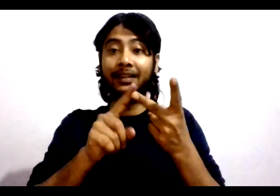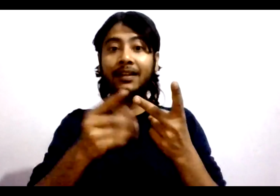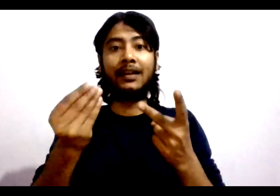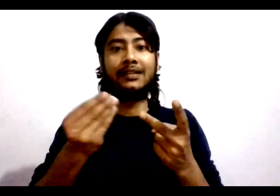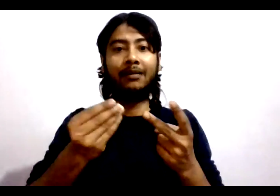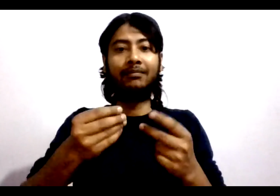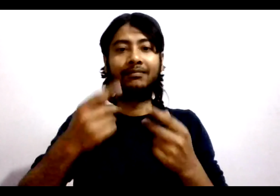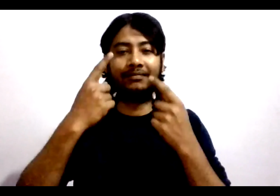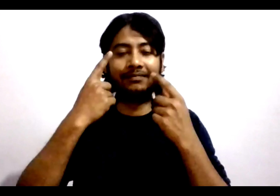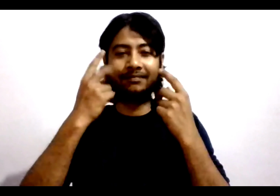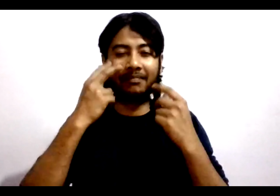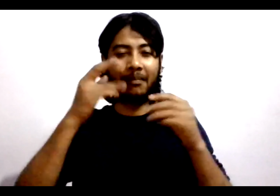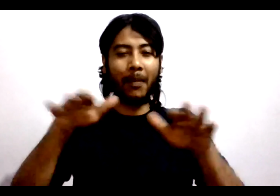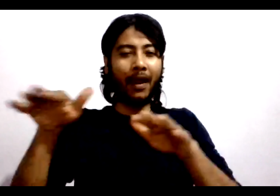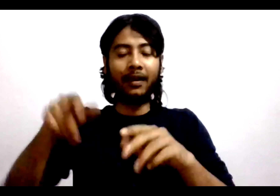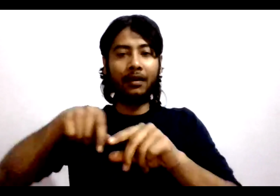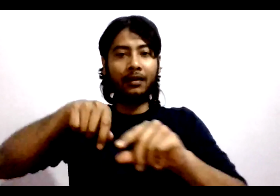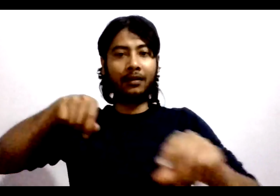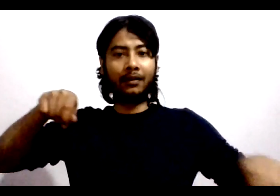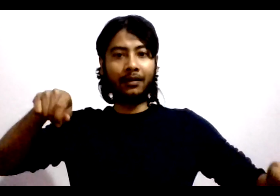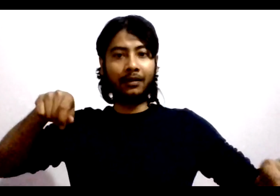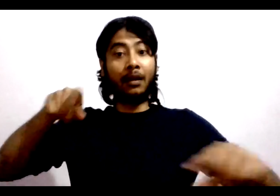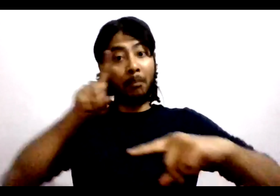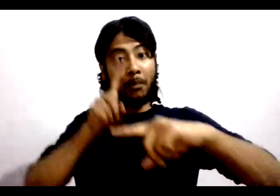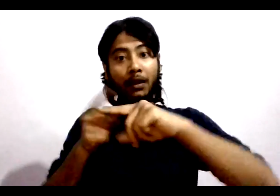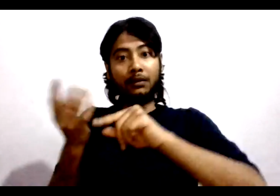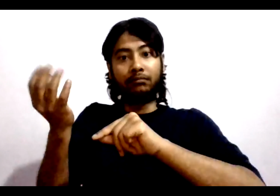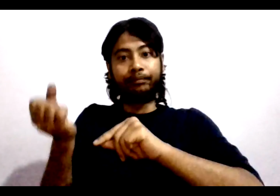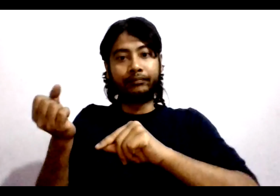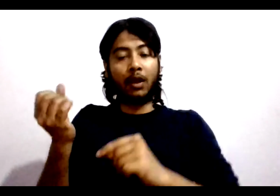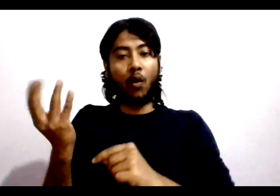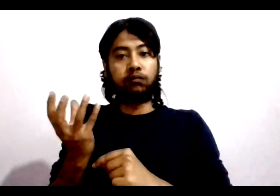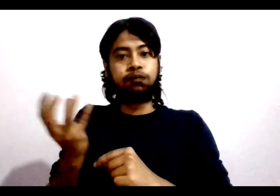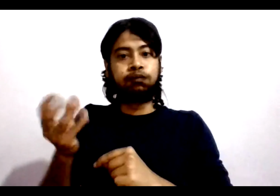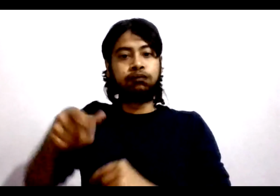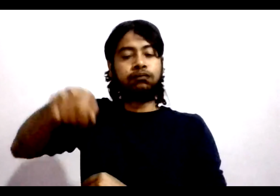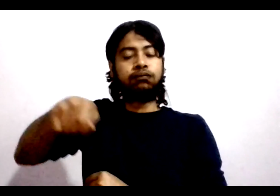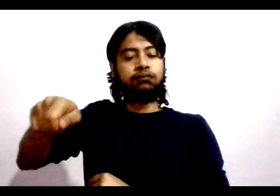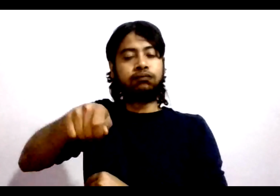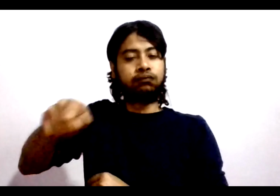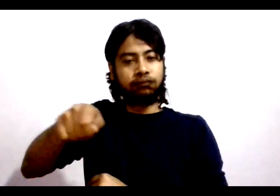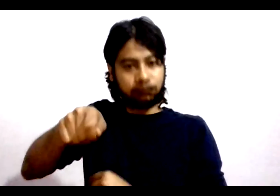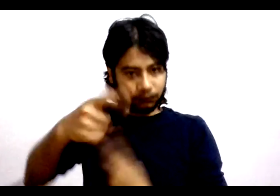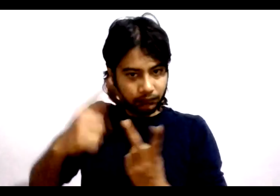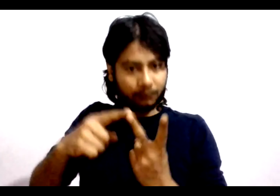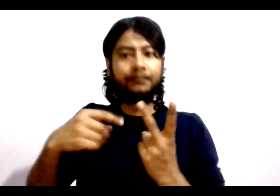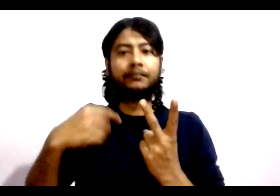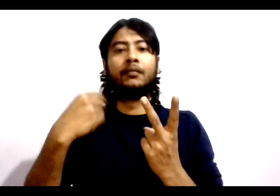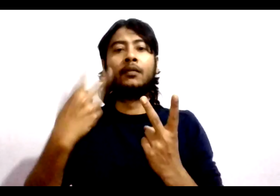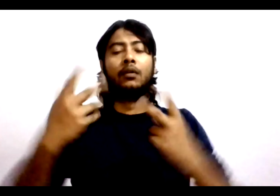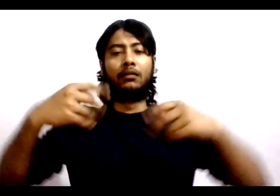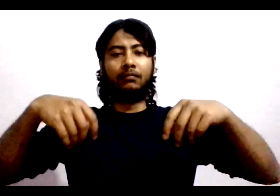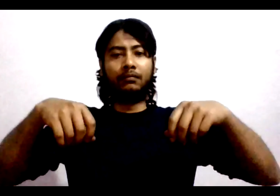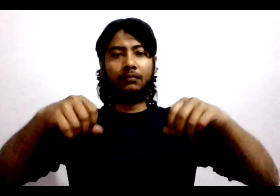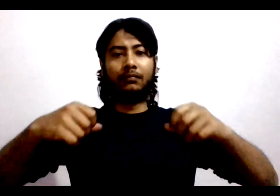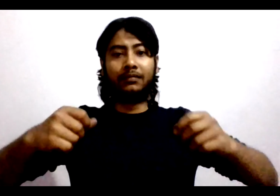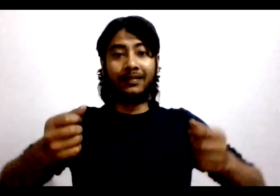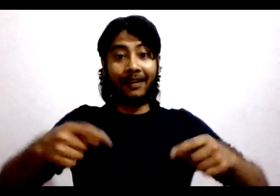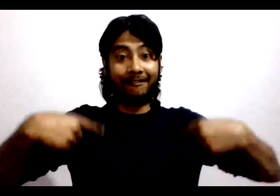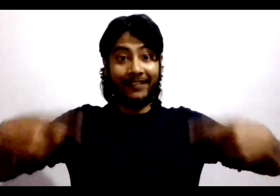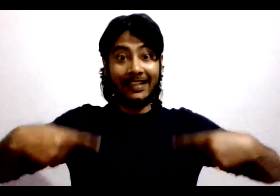being done. And for driving licenses, I think that is also perhaps under, that